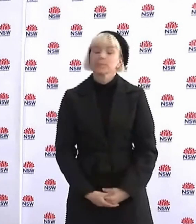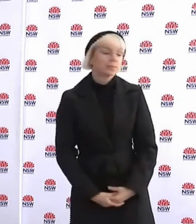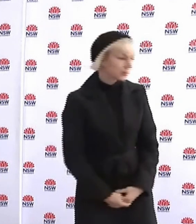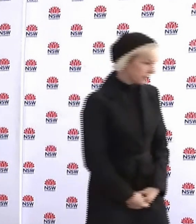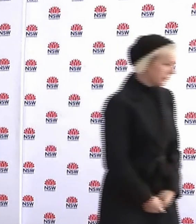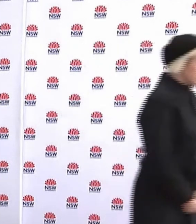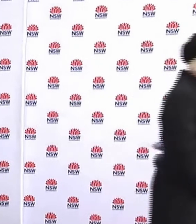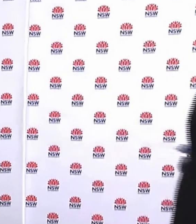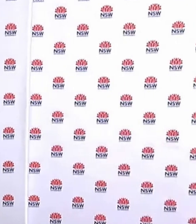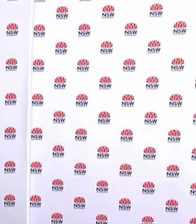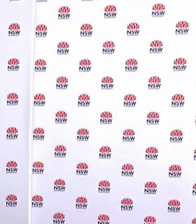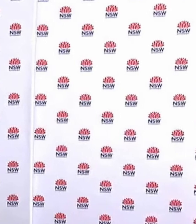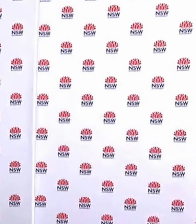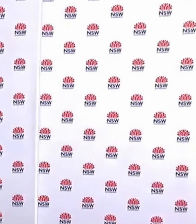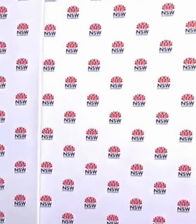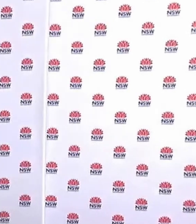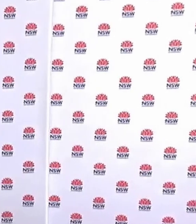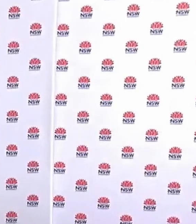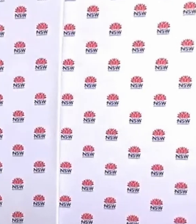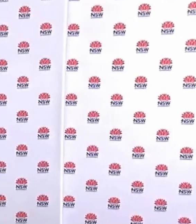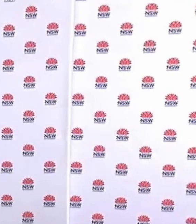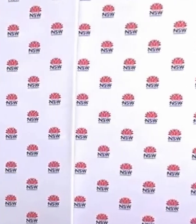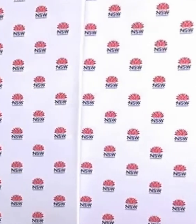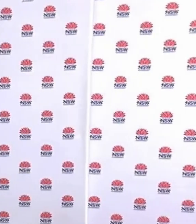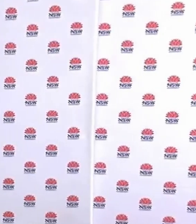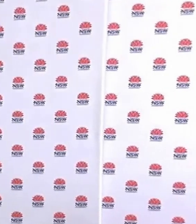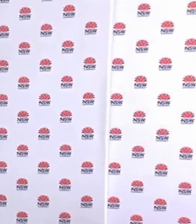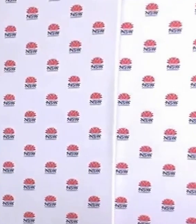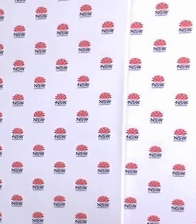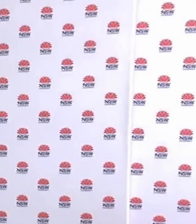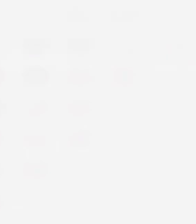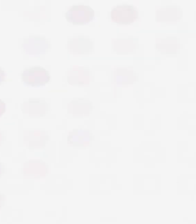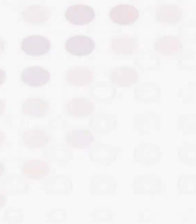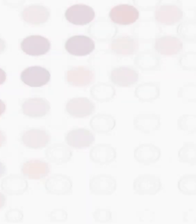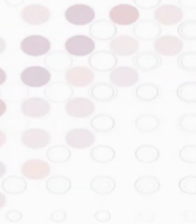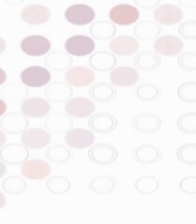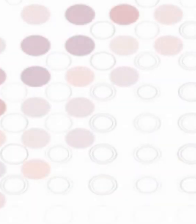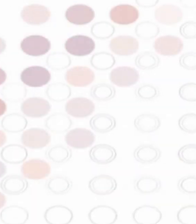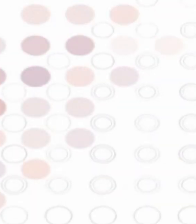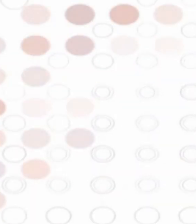I ask you please about singles bubbles? But are you going to make an announcement soon, Minister?